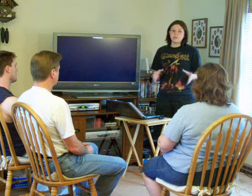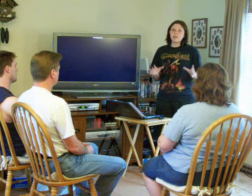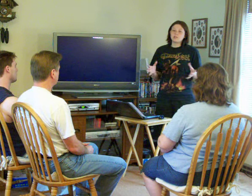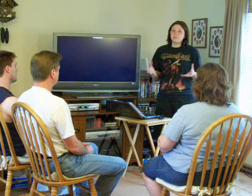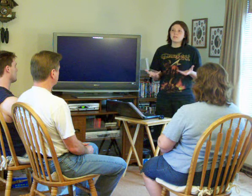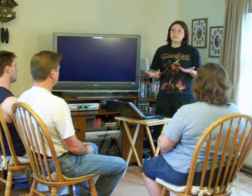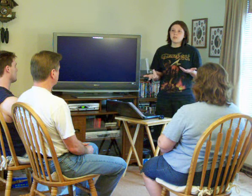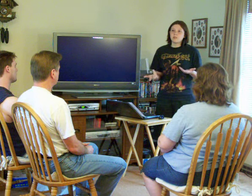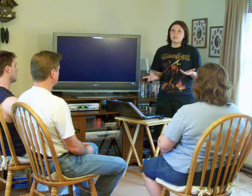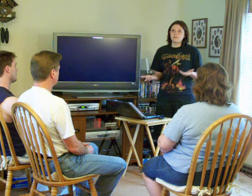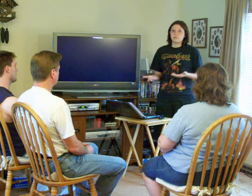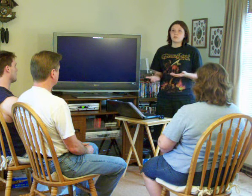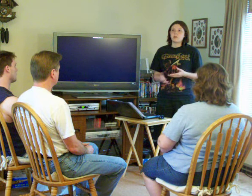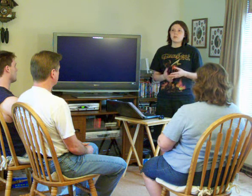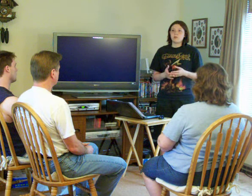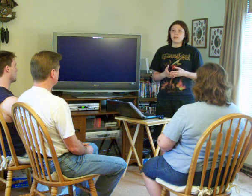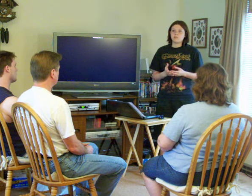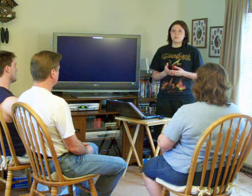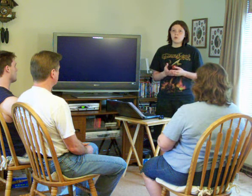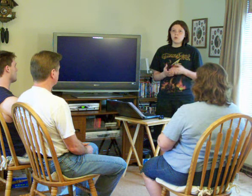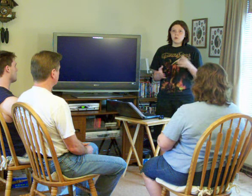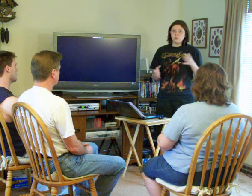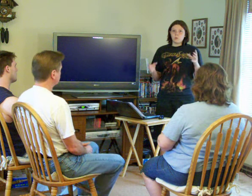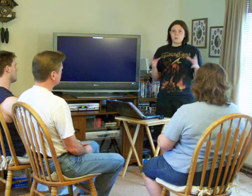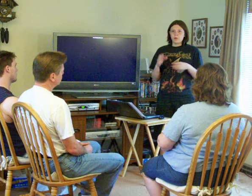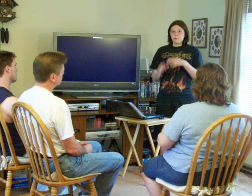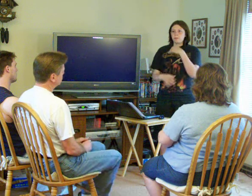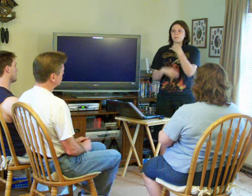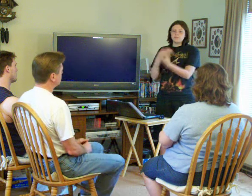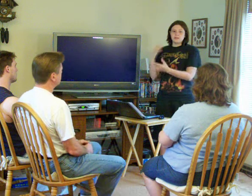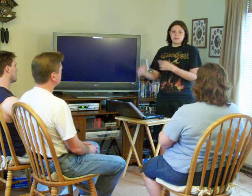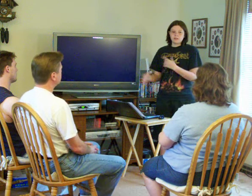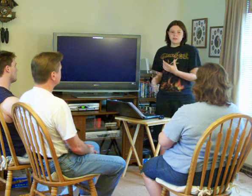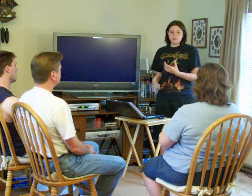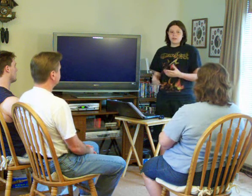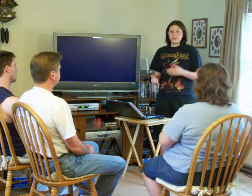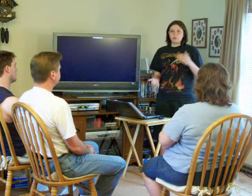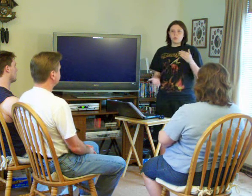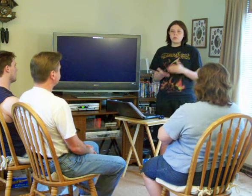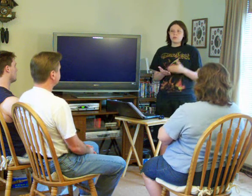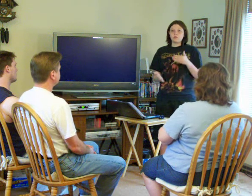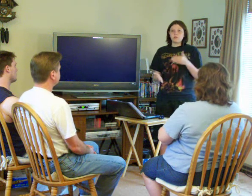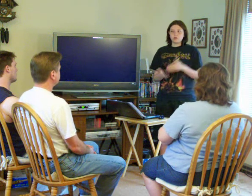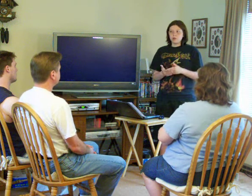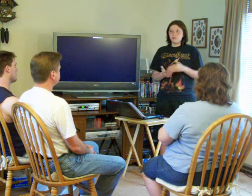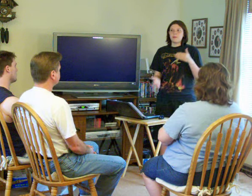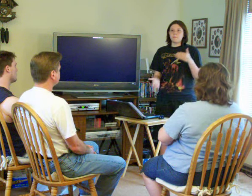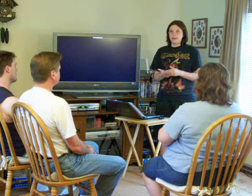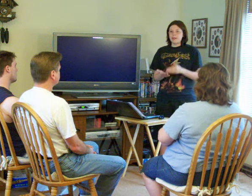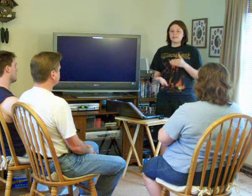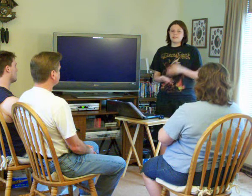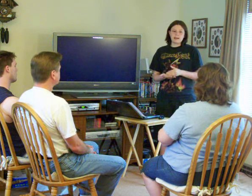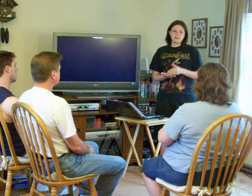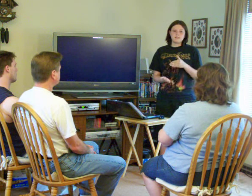actually makes learning things simpler, that you don't have to worry about missing things here and there. You only learn the main signs, the